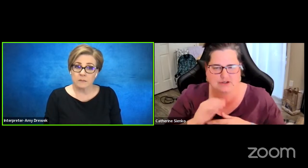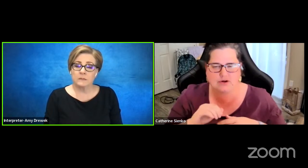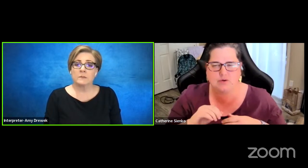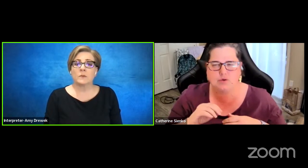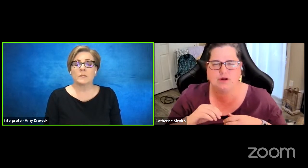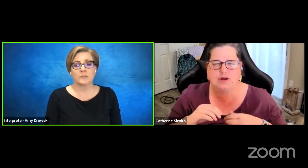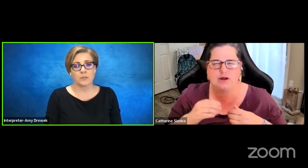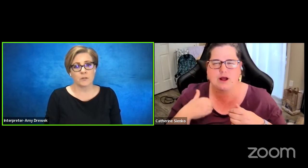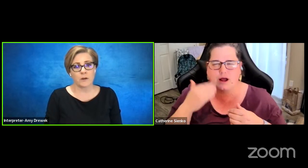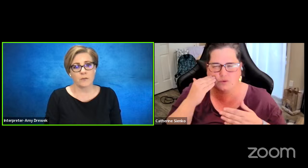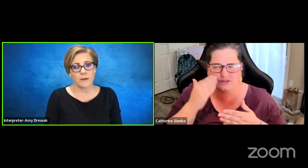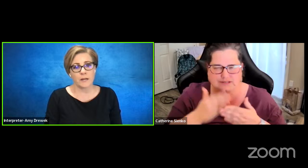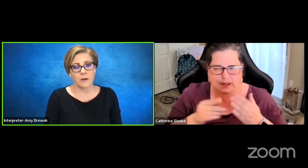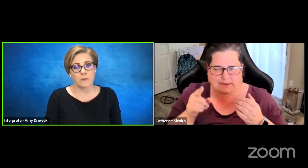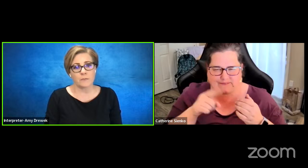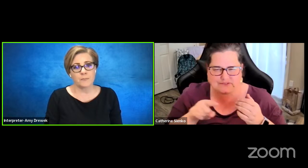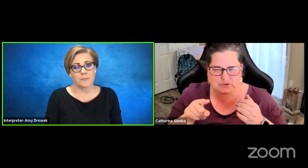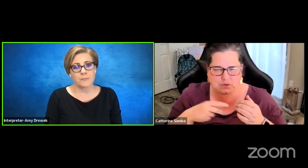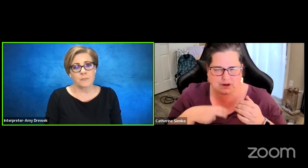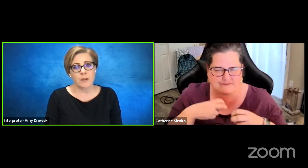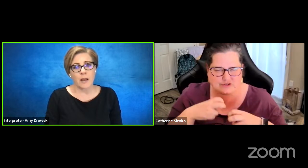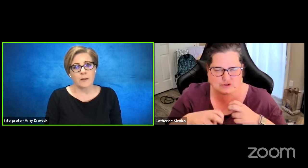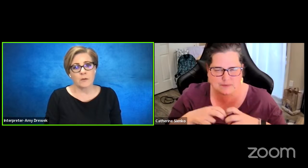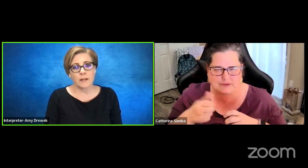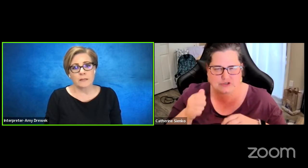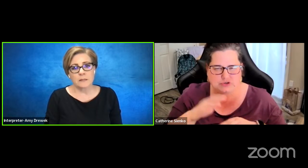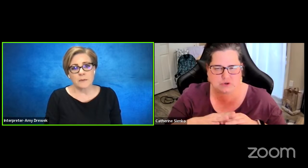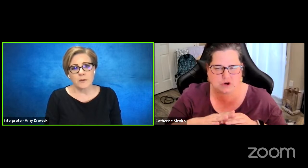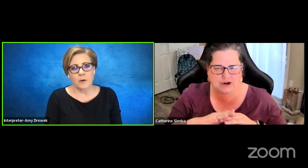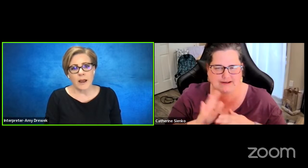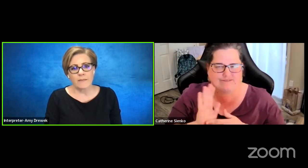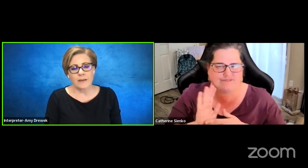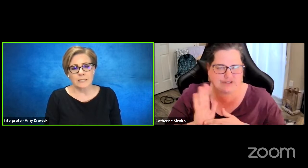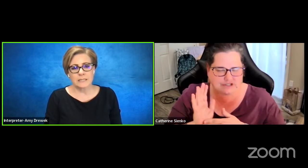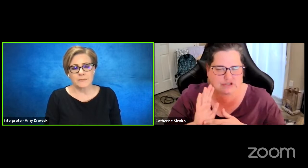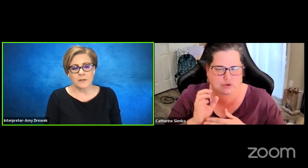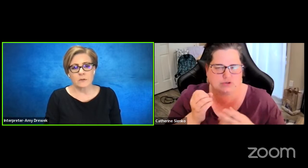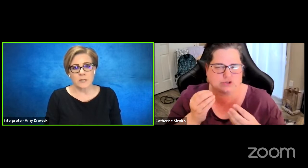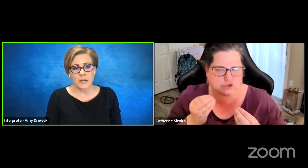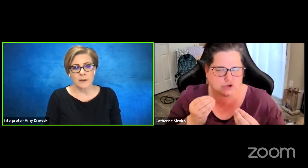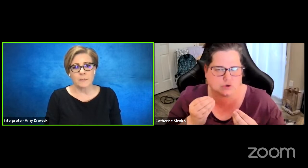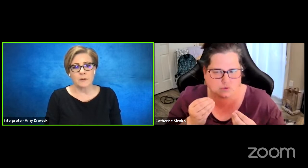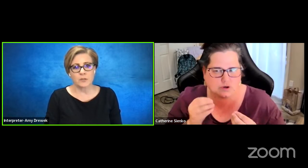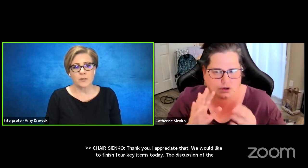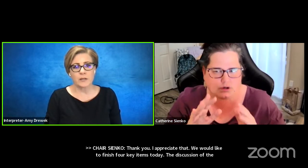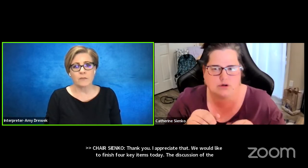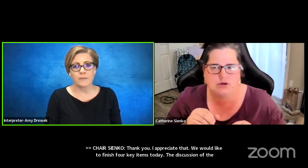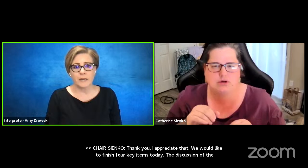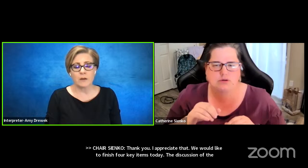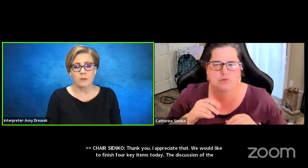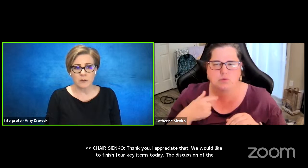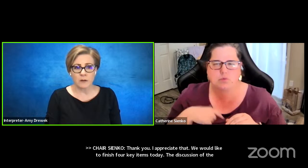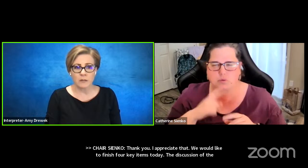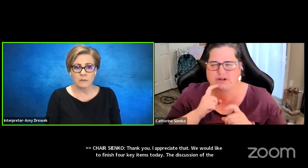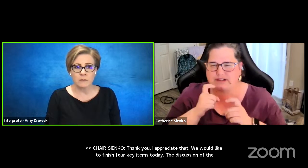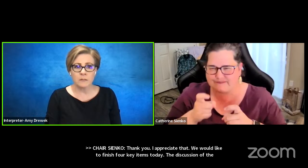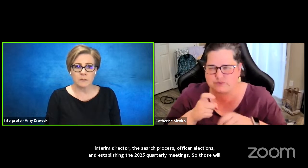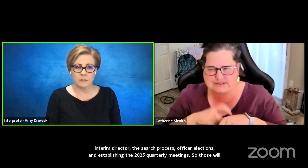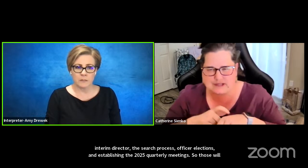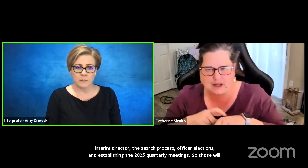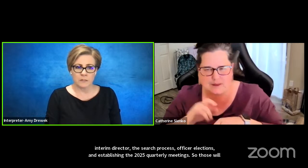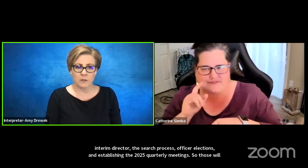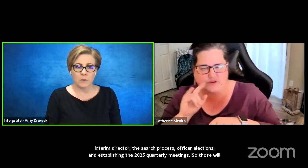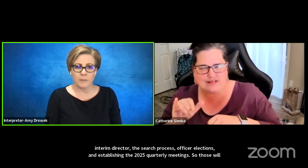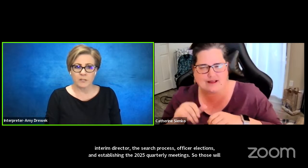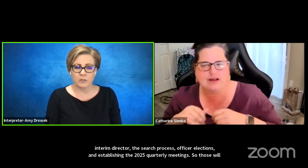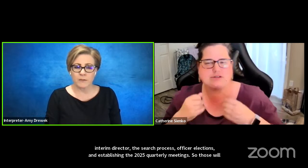to react, or to turn on your video. I know that some of you are having a difficult time turning your videos